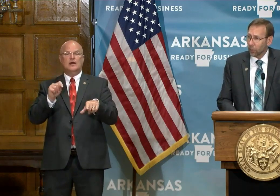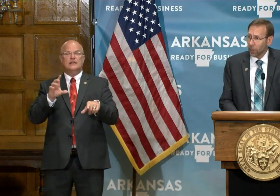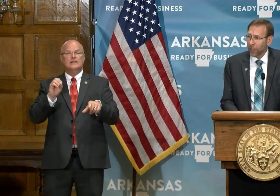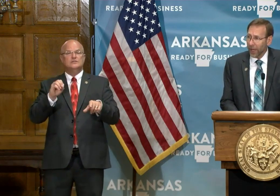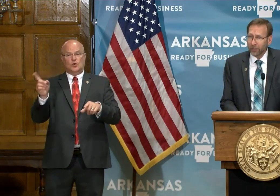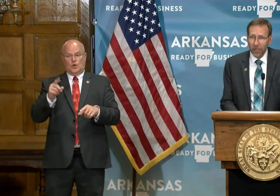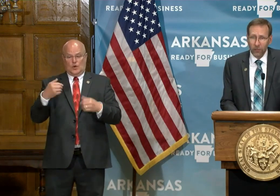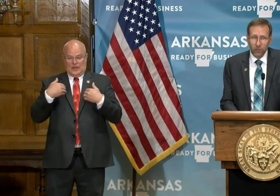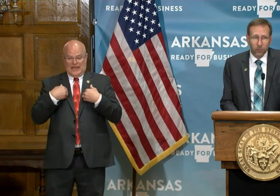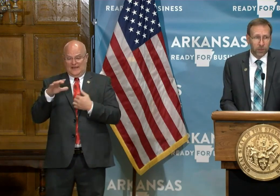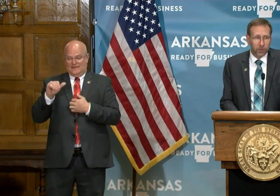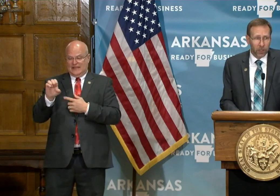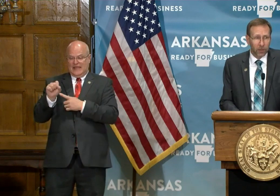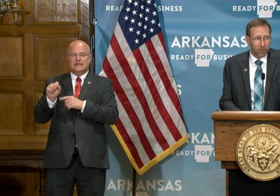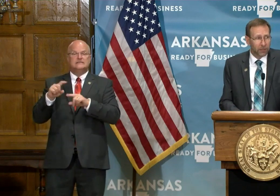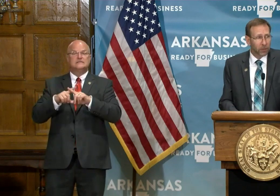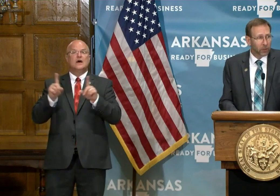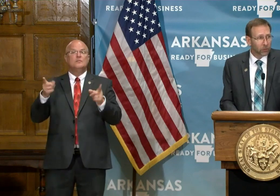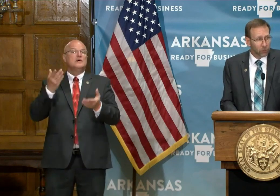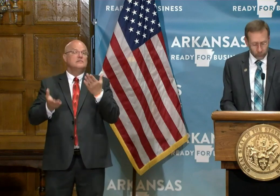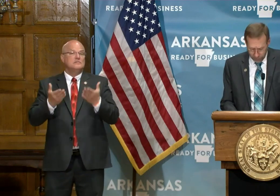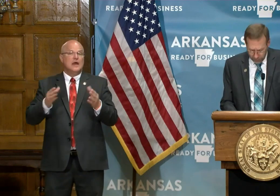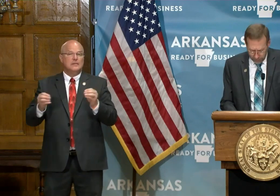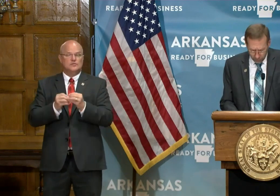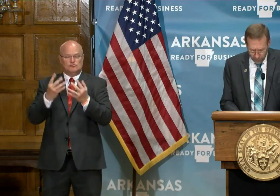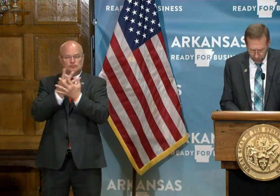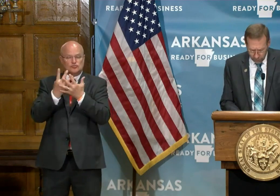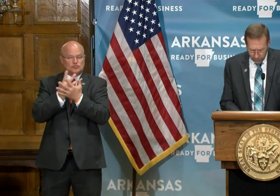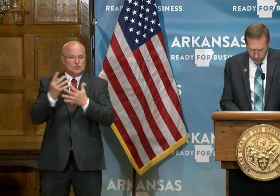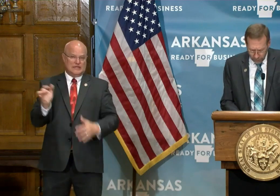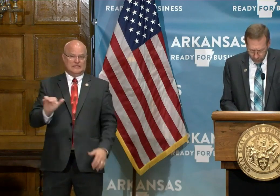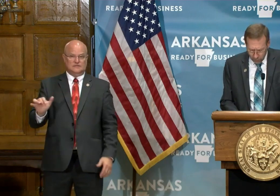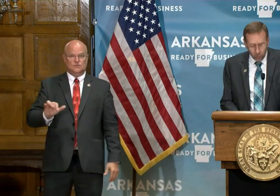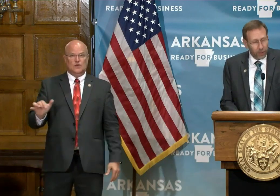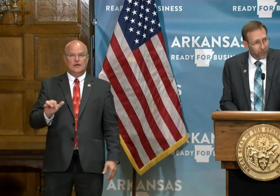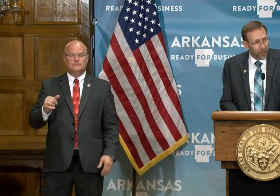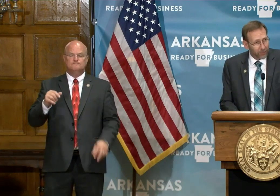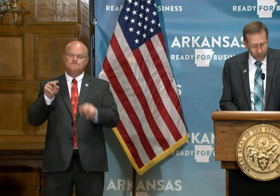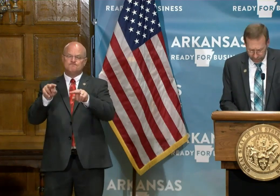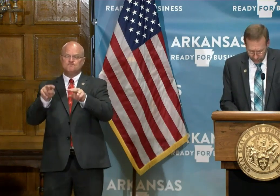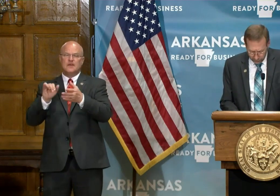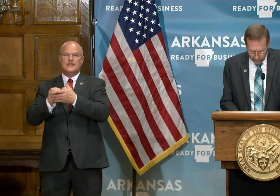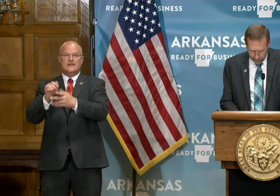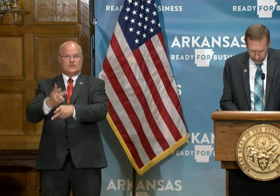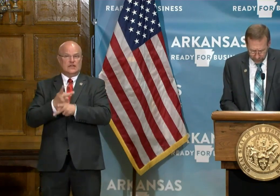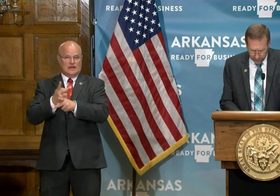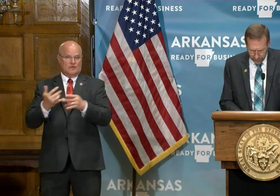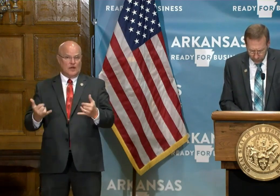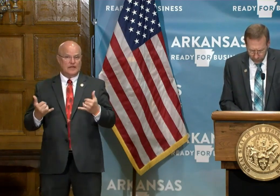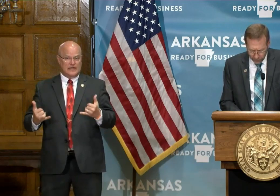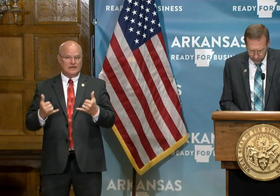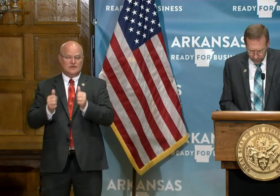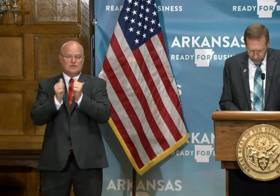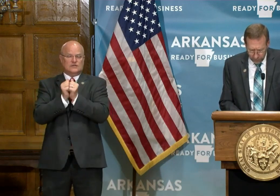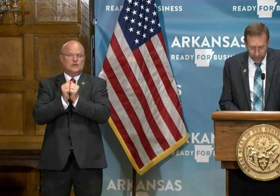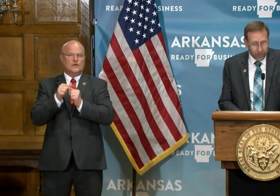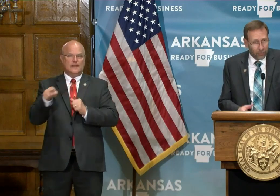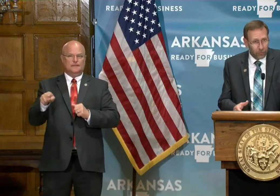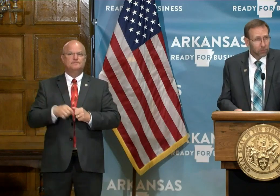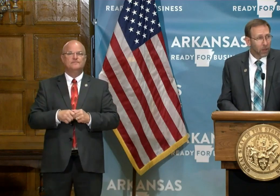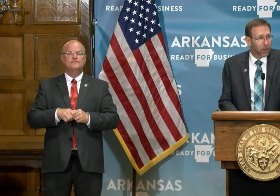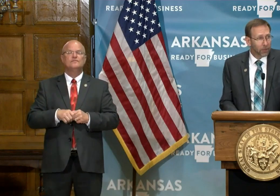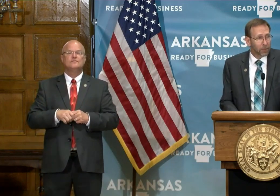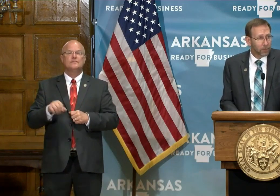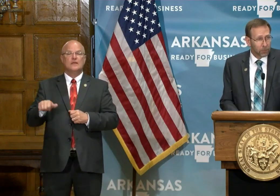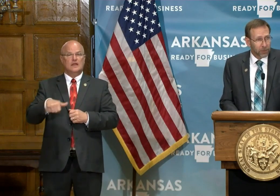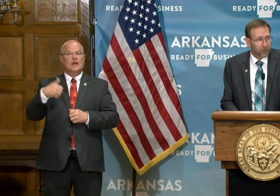to where we have cases, but maybe do some screening as well. We're looking at that very carefully together with them.